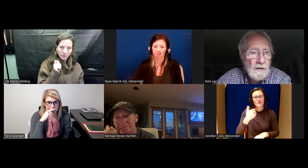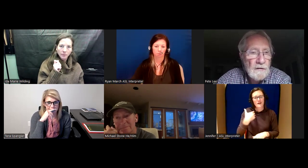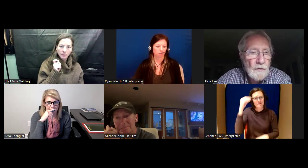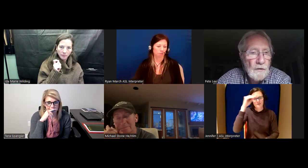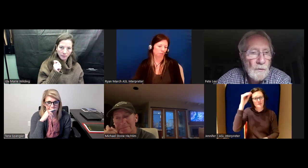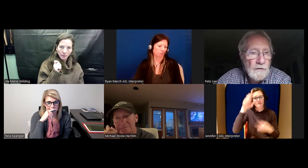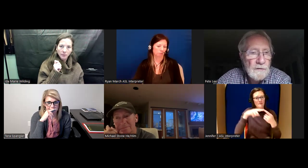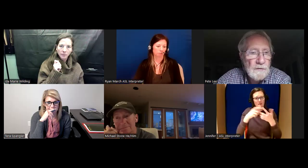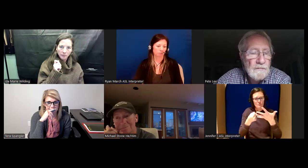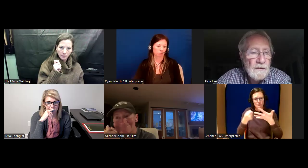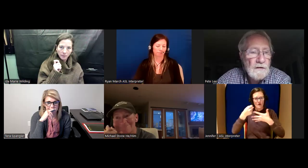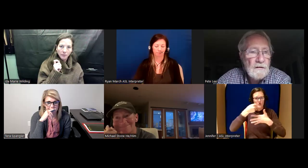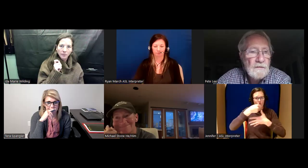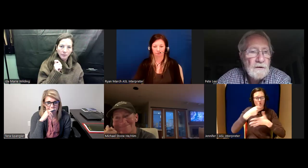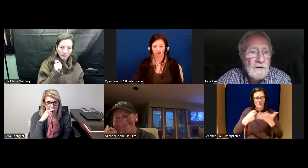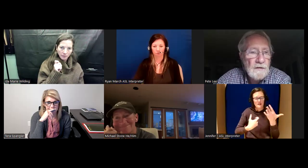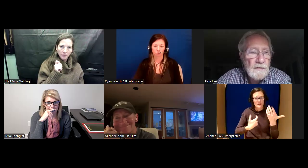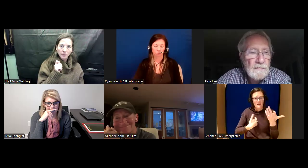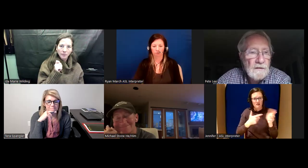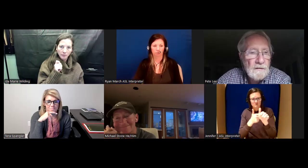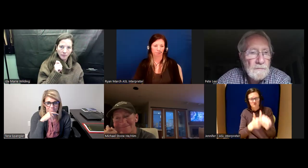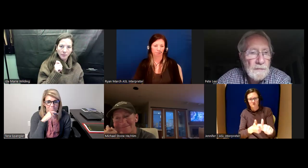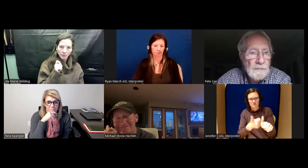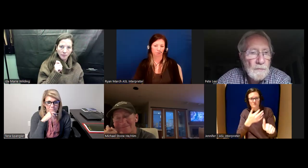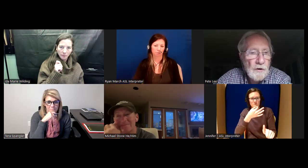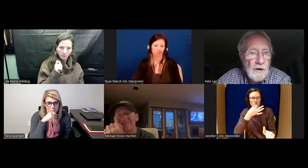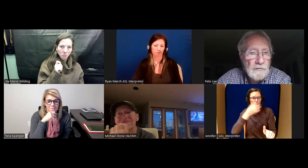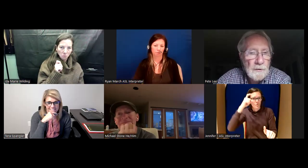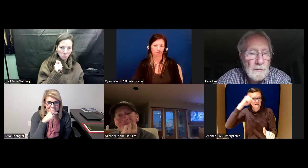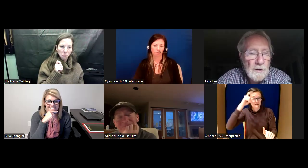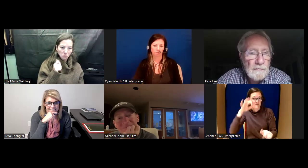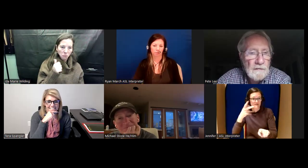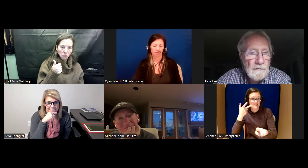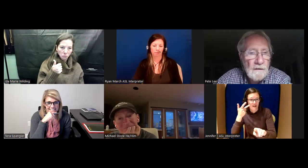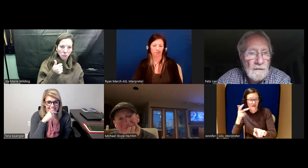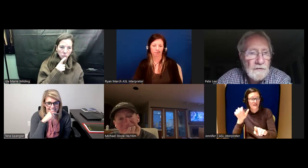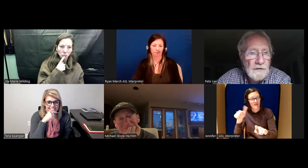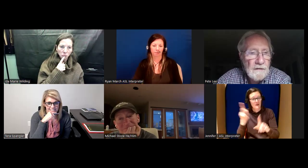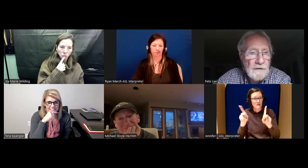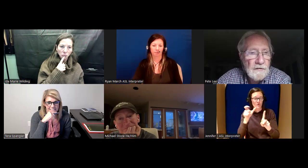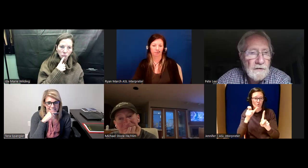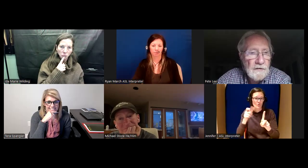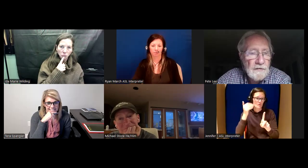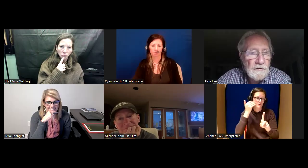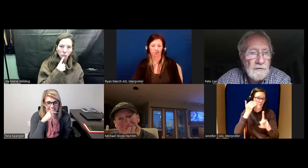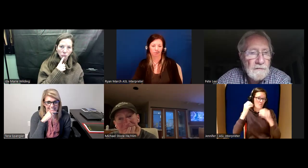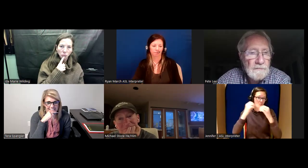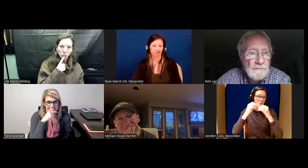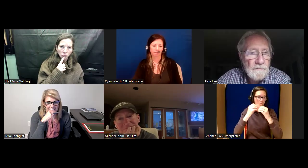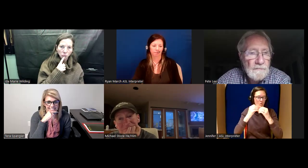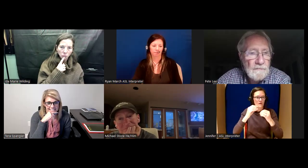would defer to the wisdom of Tara and people more knowledgeable about the significance of these